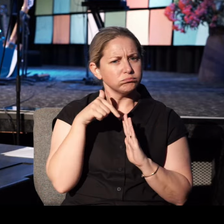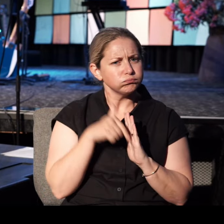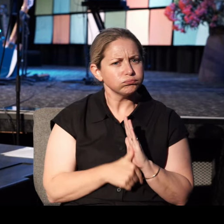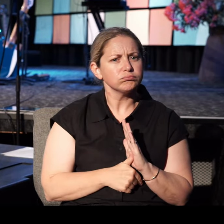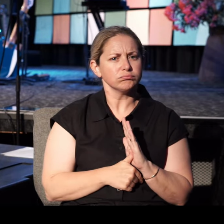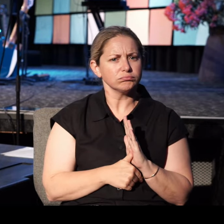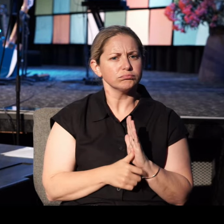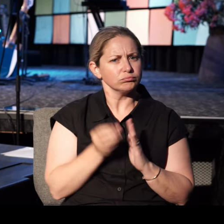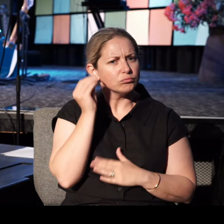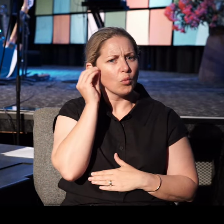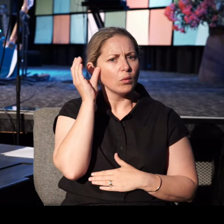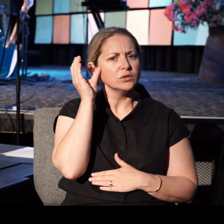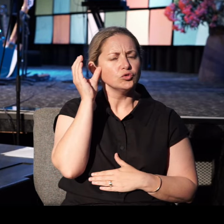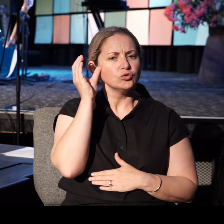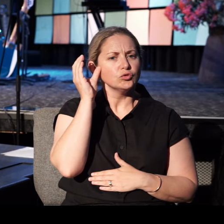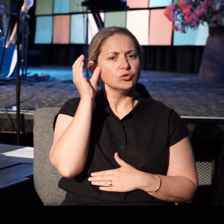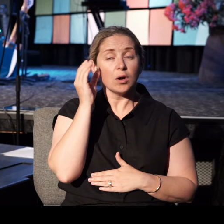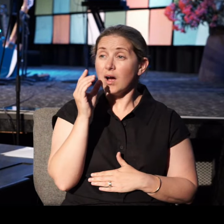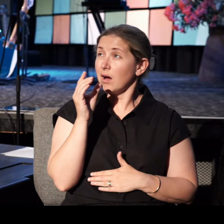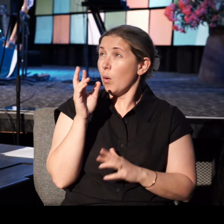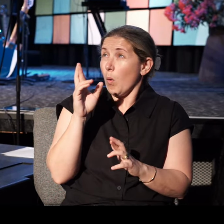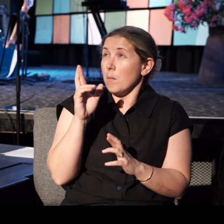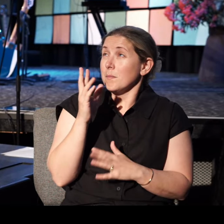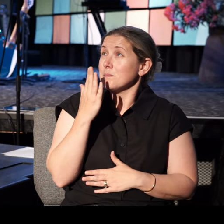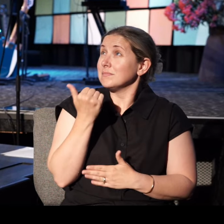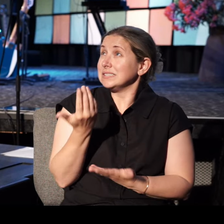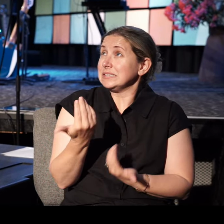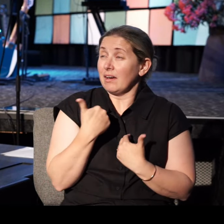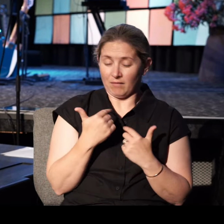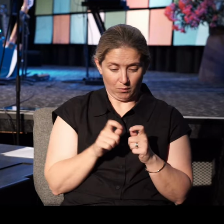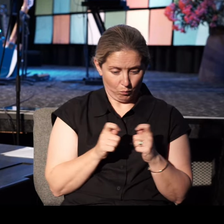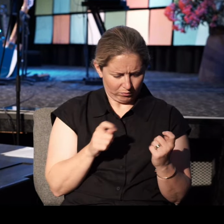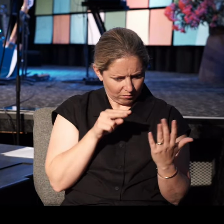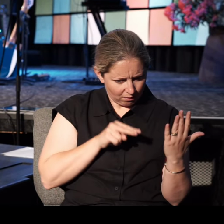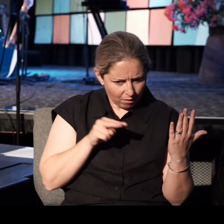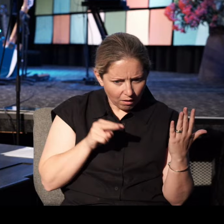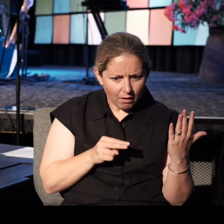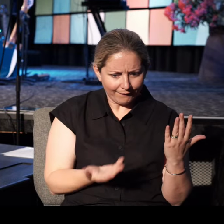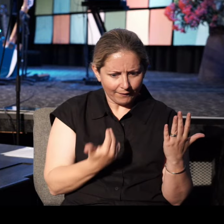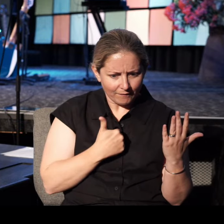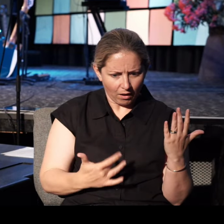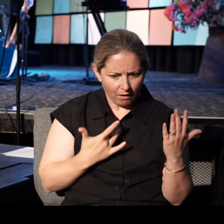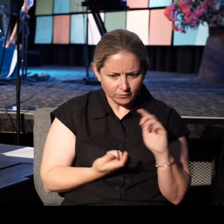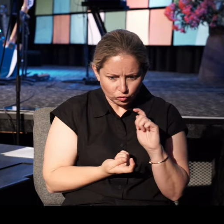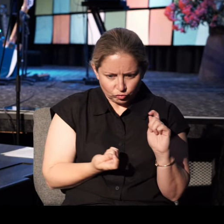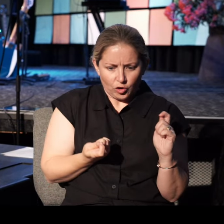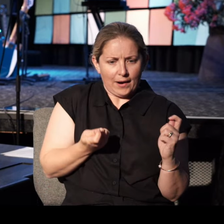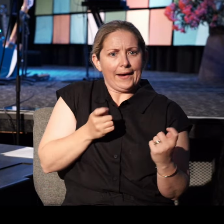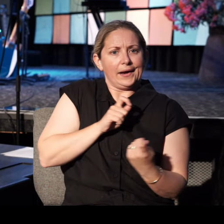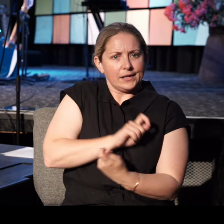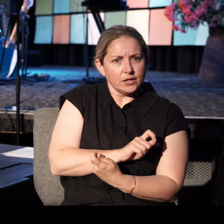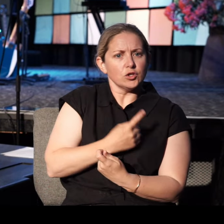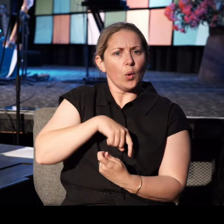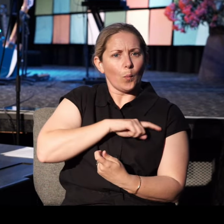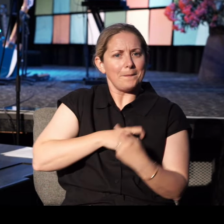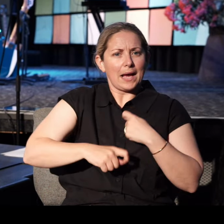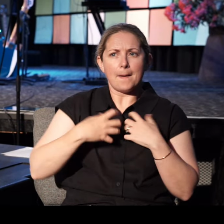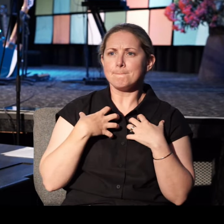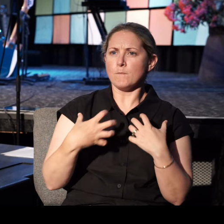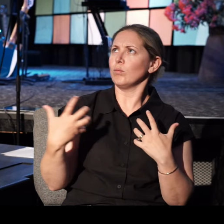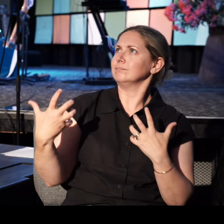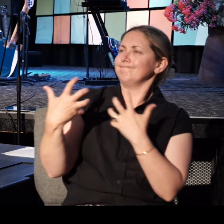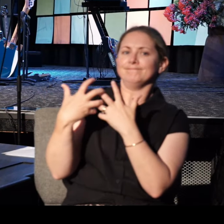particularly you might cause these words to transform and change us by your Spirit, that we might be more and more the people you call us to be.